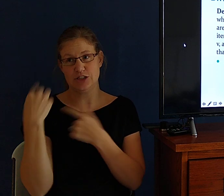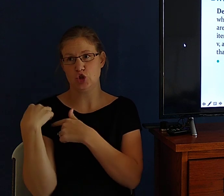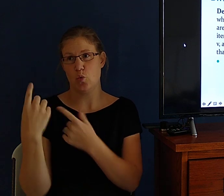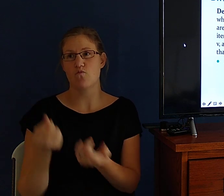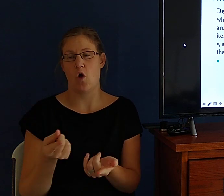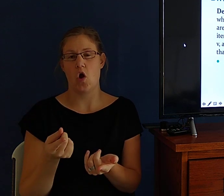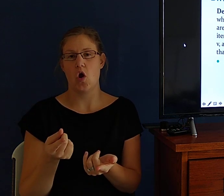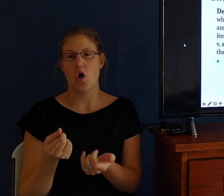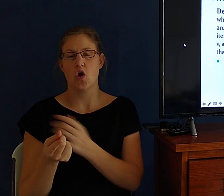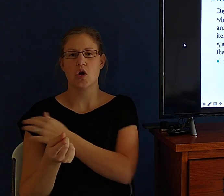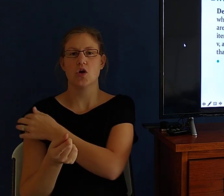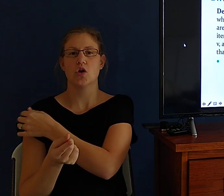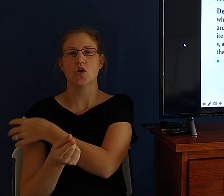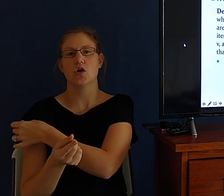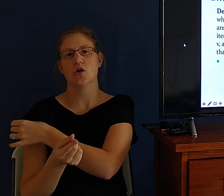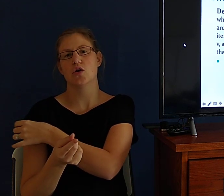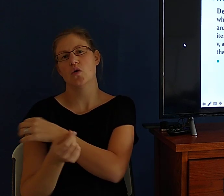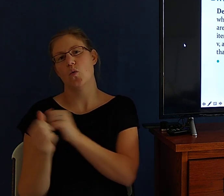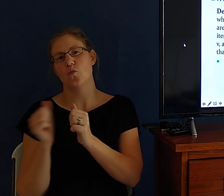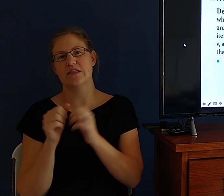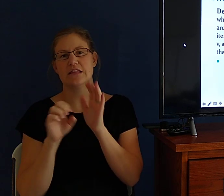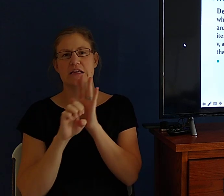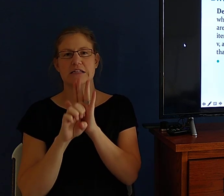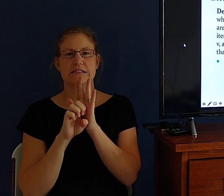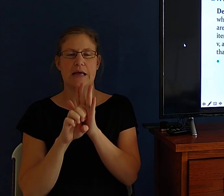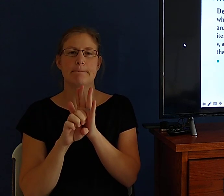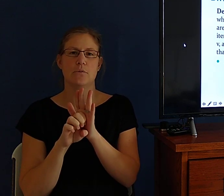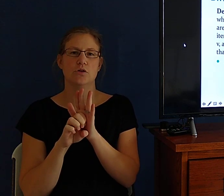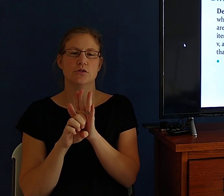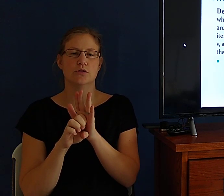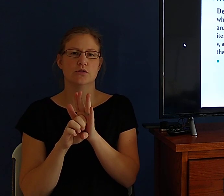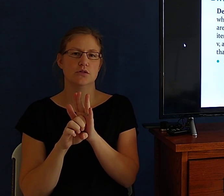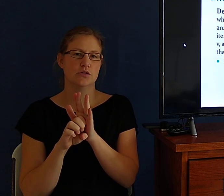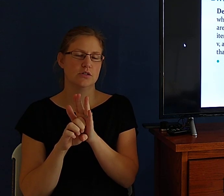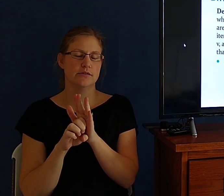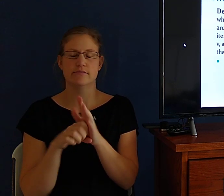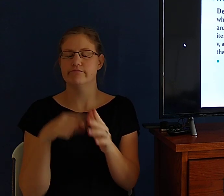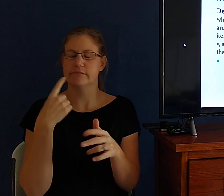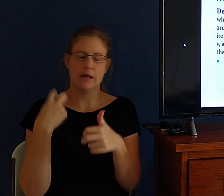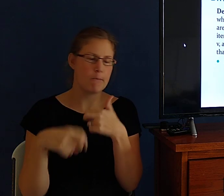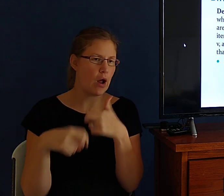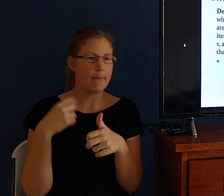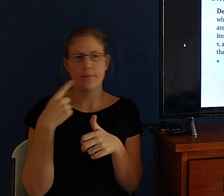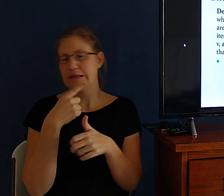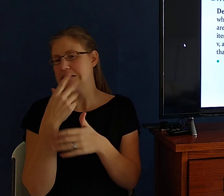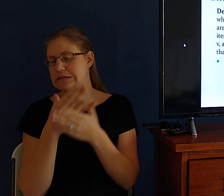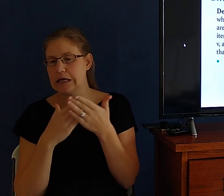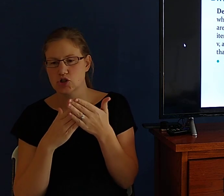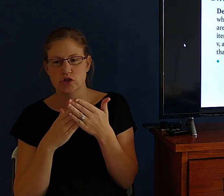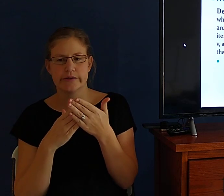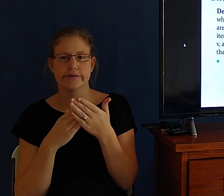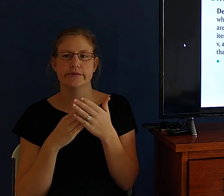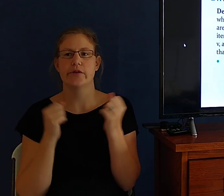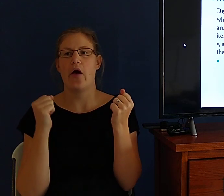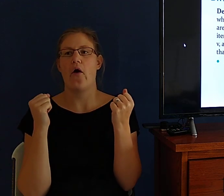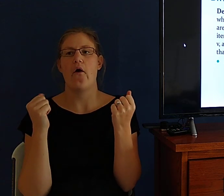far, in the examples, in the problems, in the sections, all of them, let